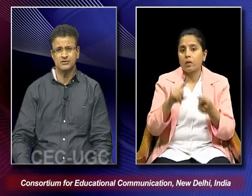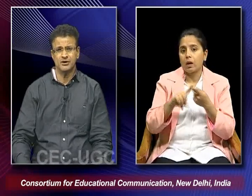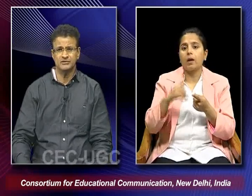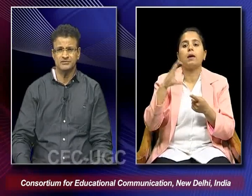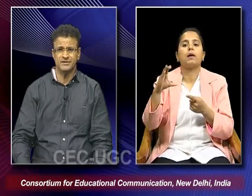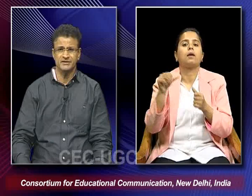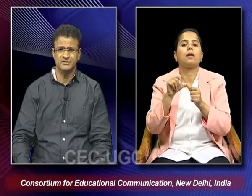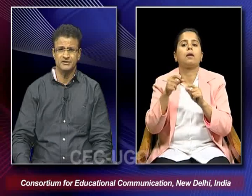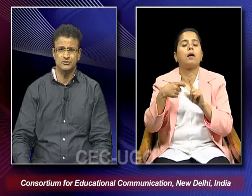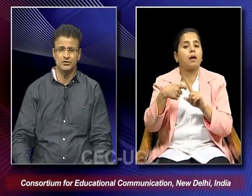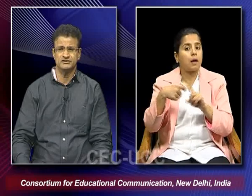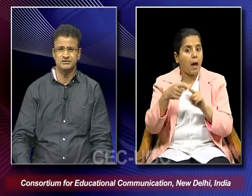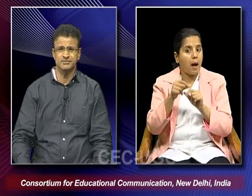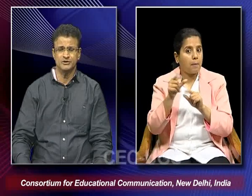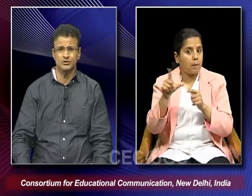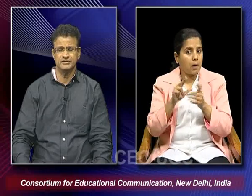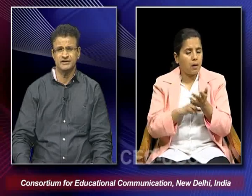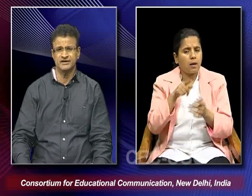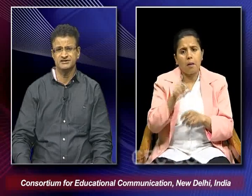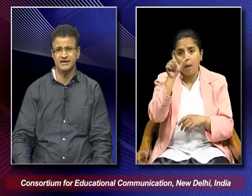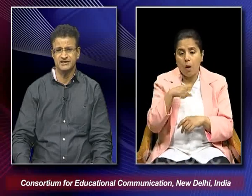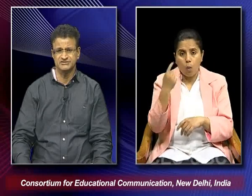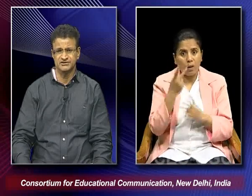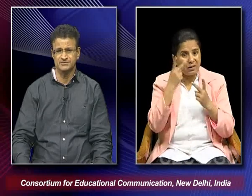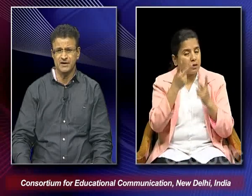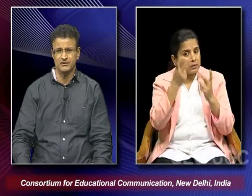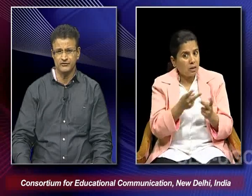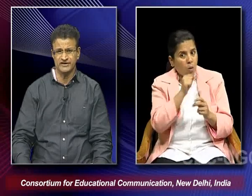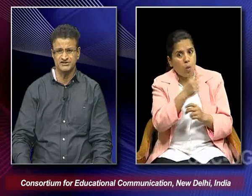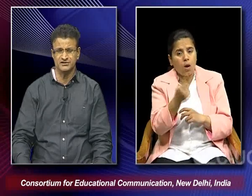talked about that men they do not simply look, their gaze carries